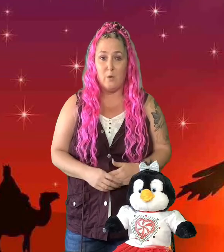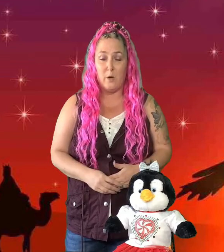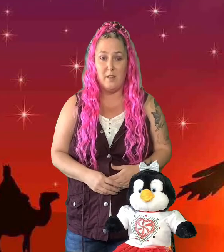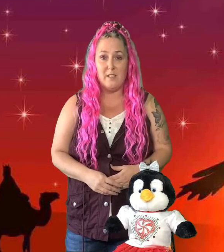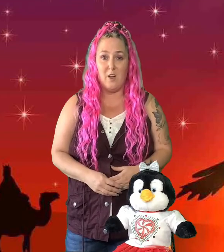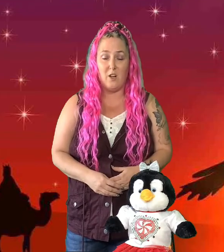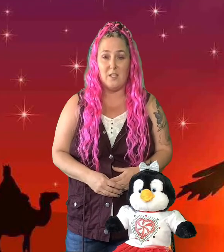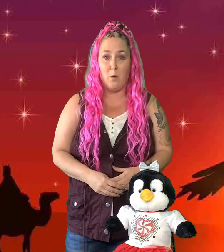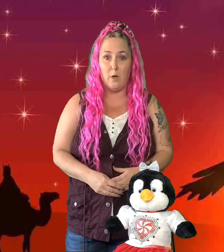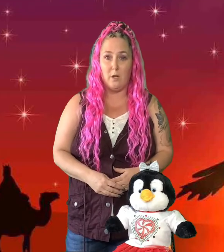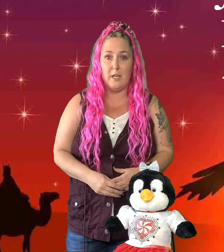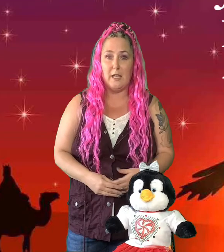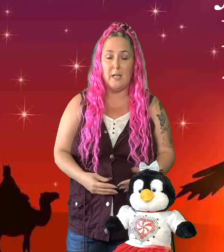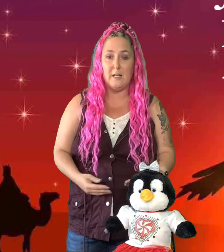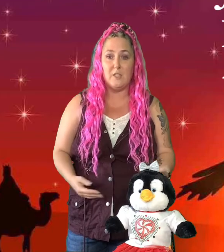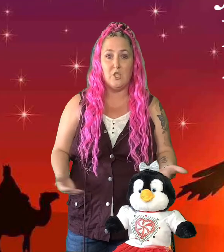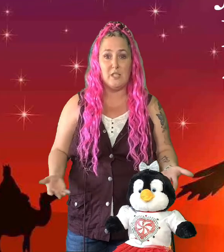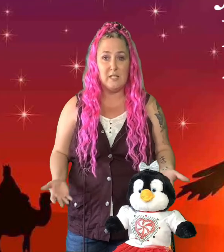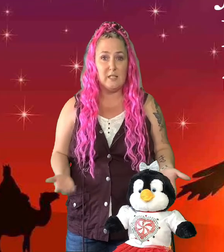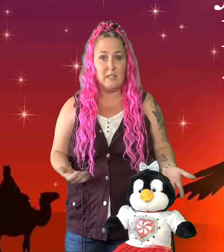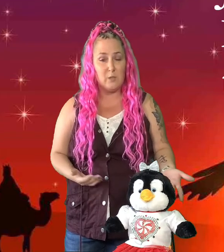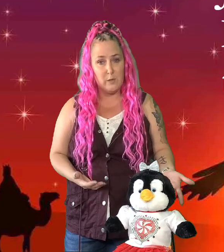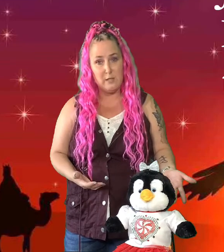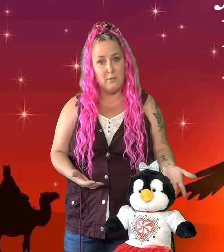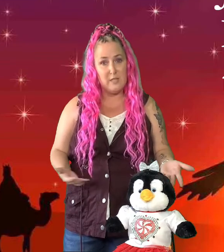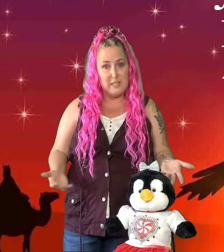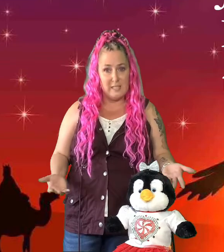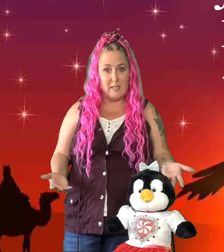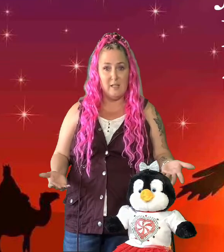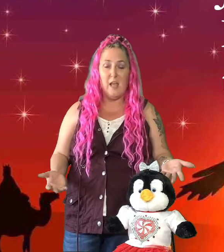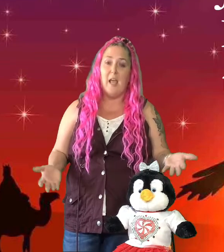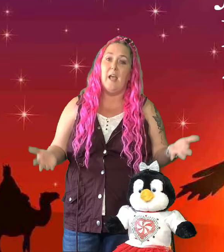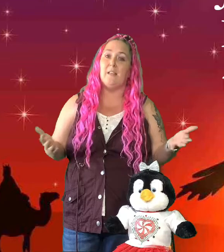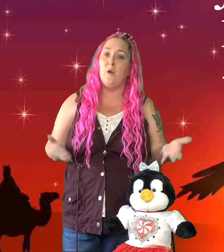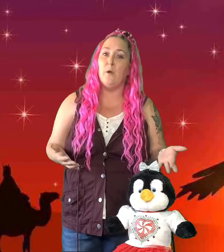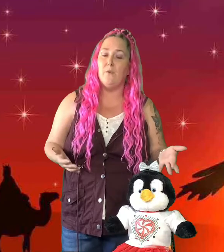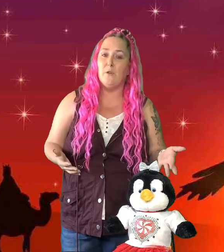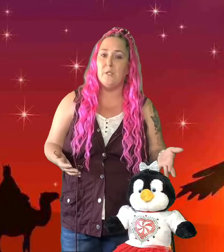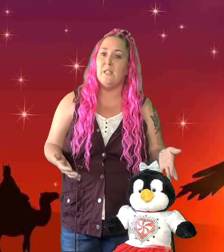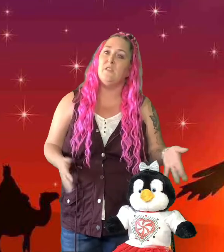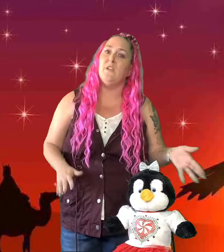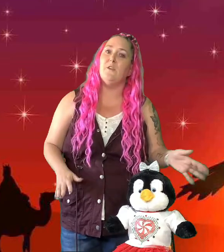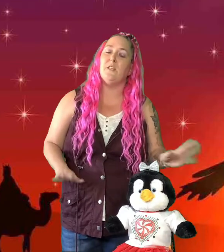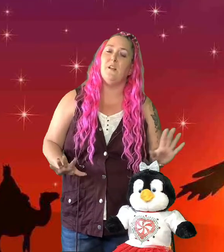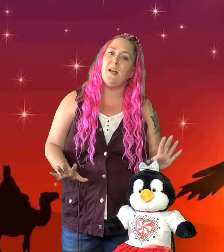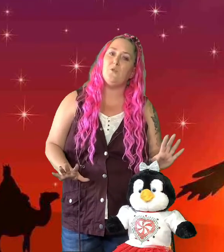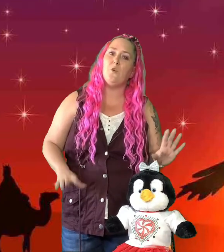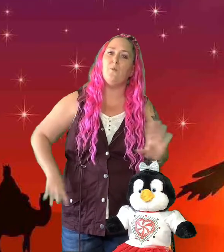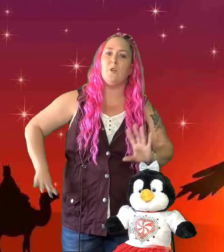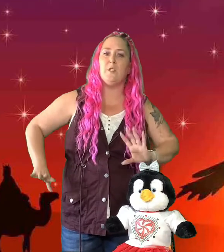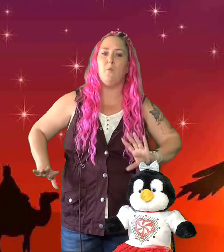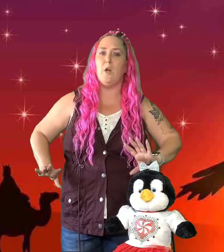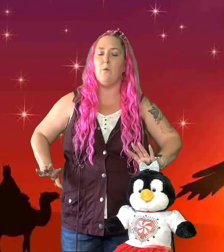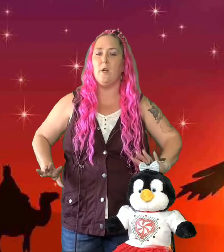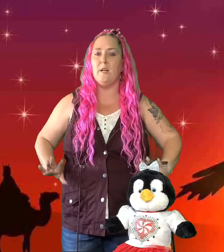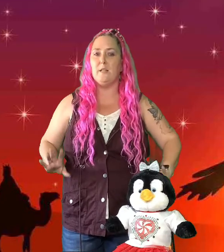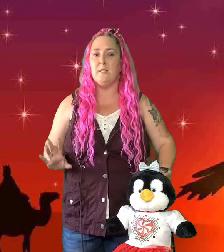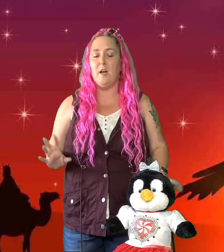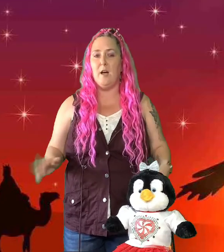of the songs that we're learning is Jesus is the Reason for the Season. And so if you're using these videos in a classroom or somewhere where it's not,